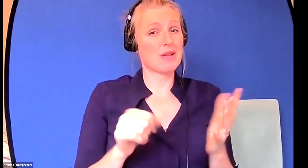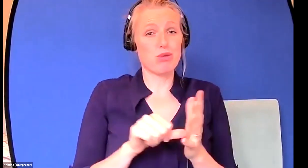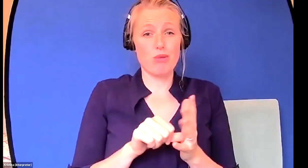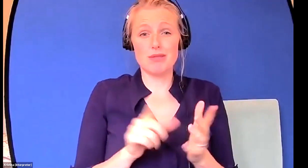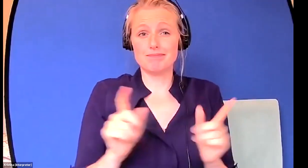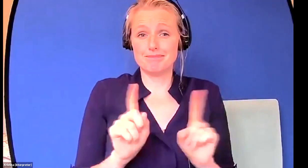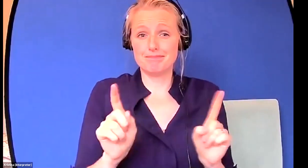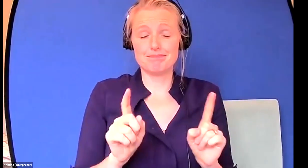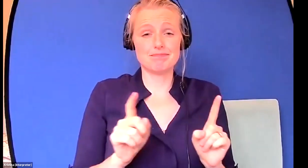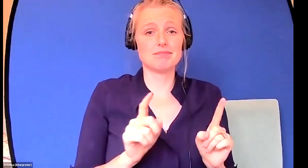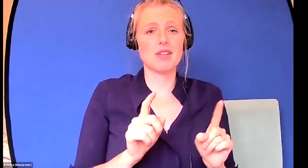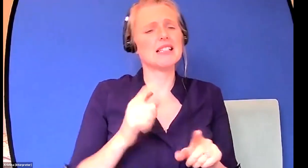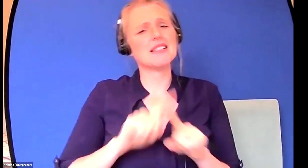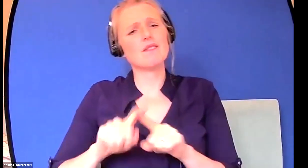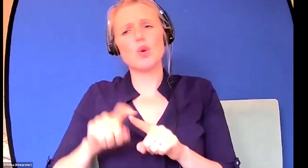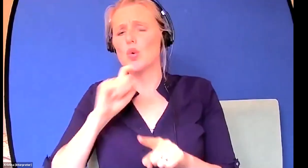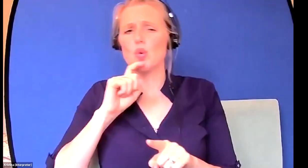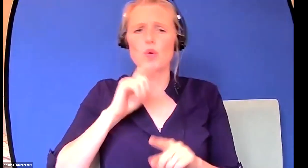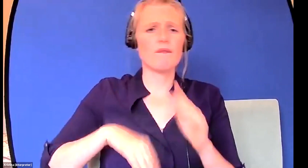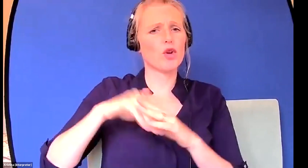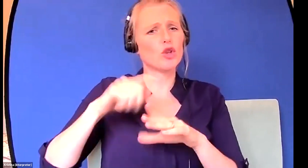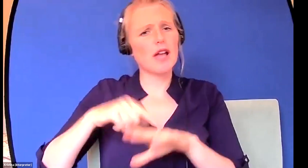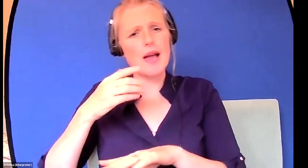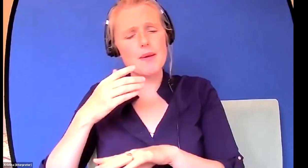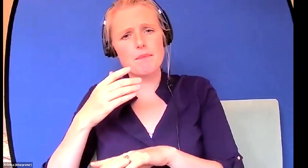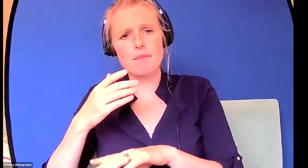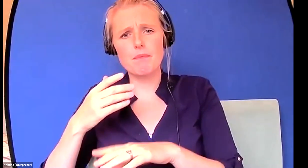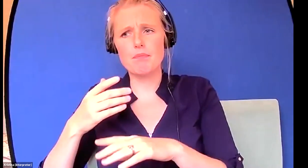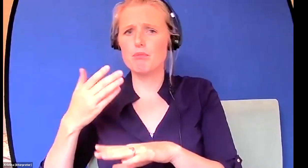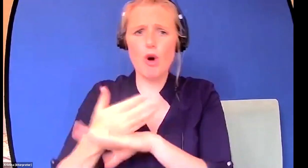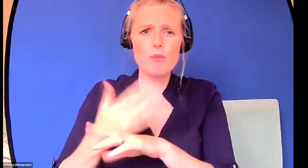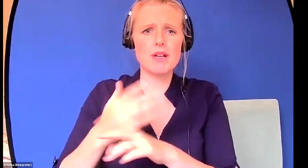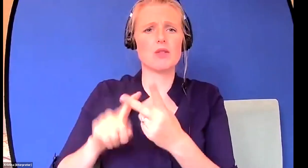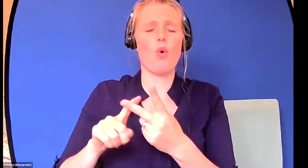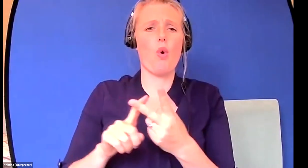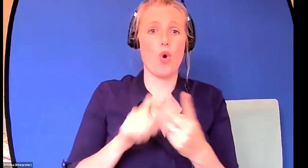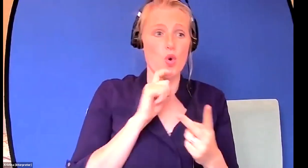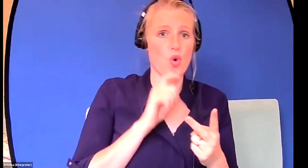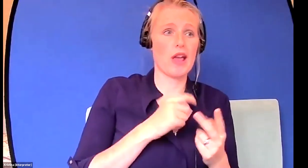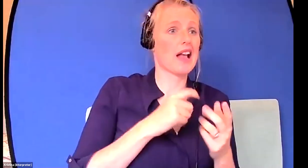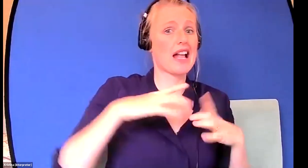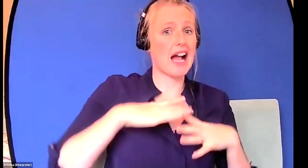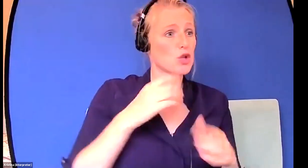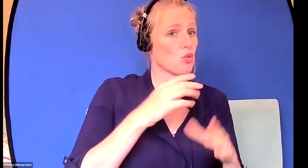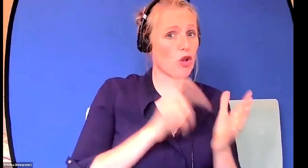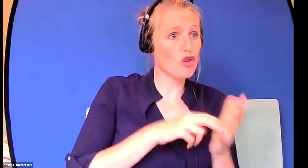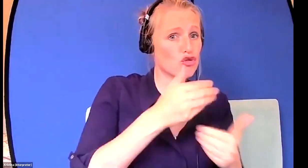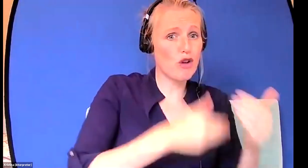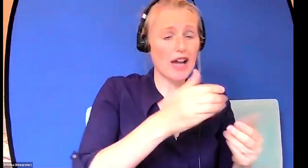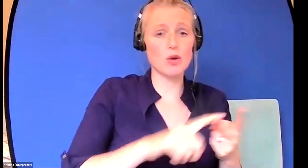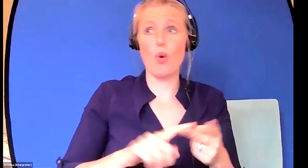quite differently on full-time permanents and insecure casuals, on well-paid arts sector CEOs